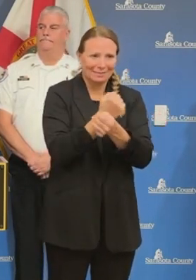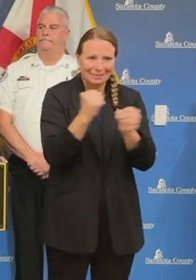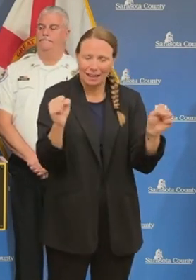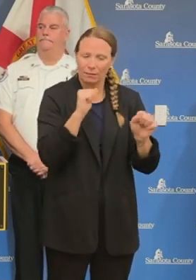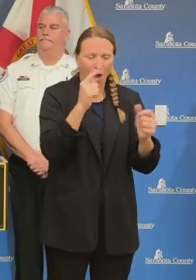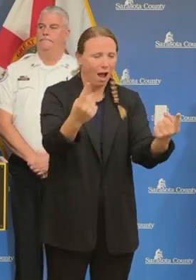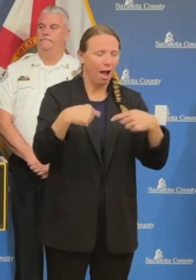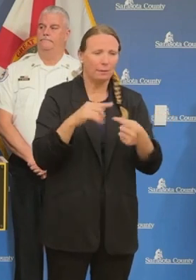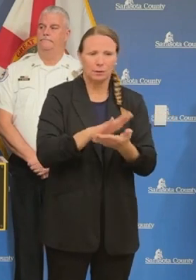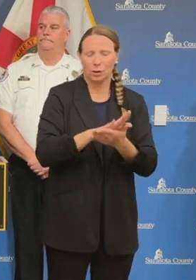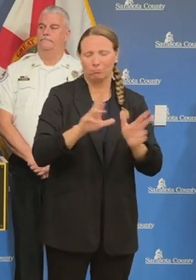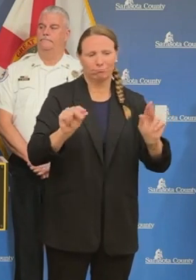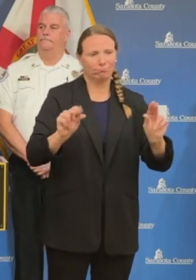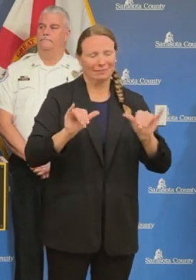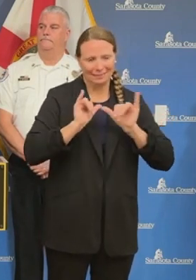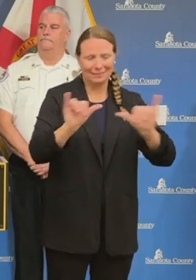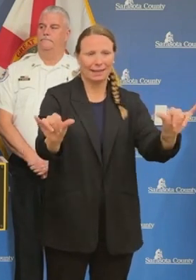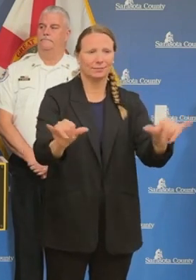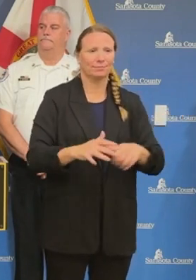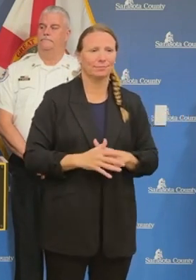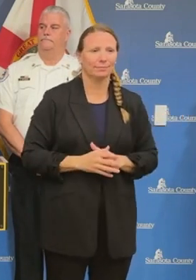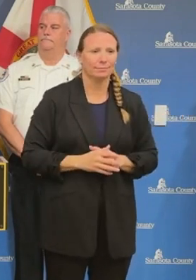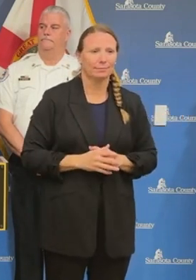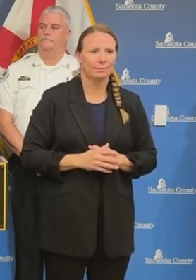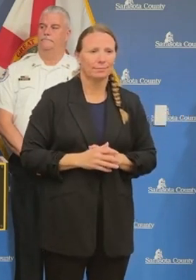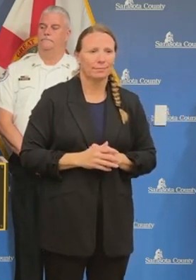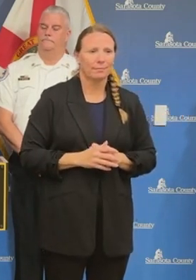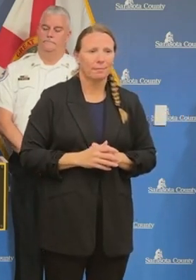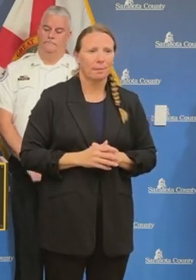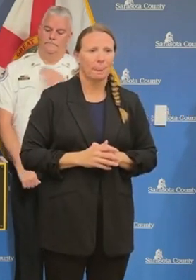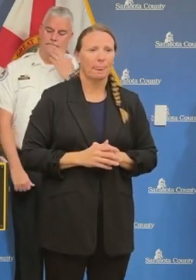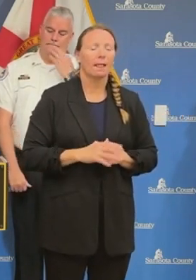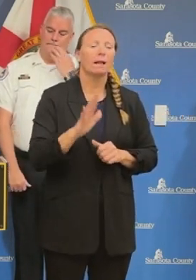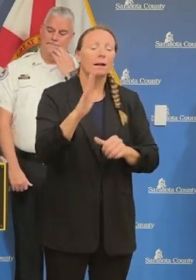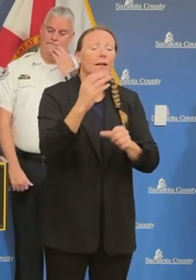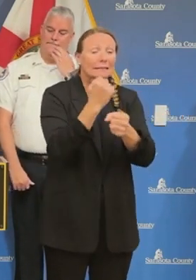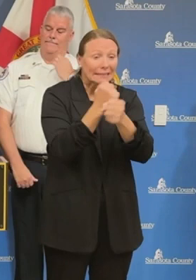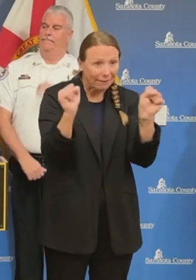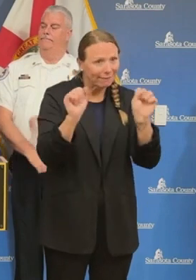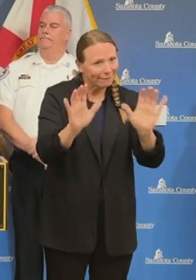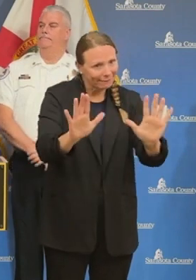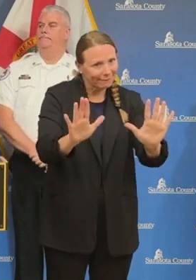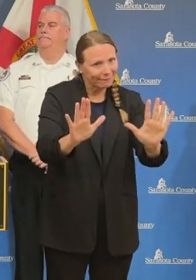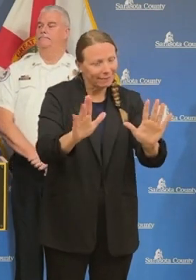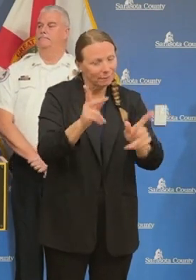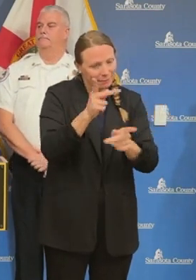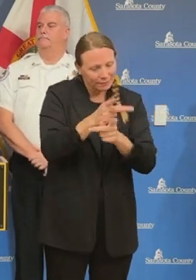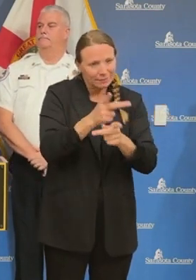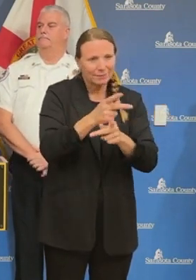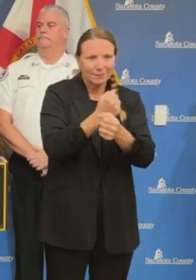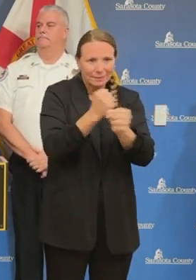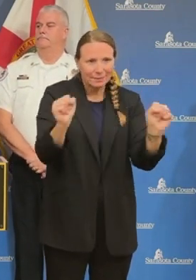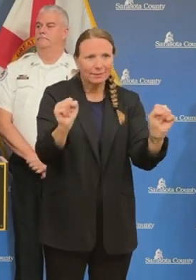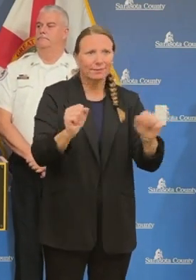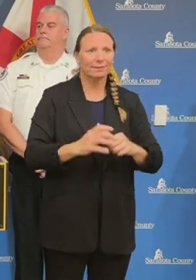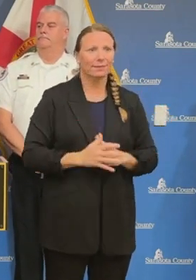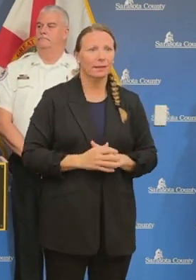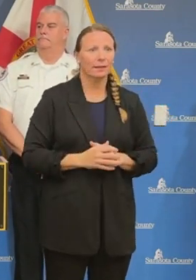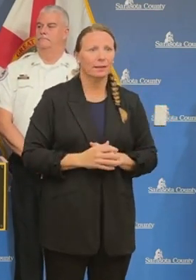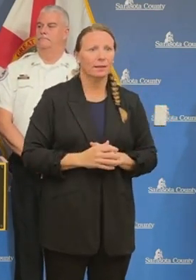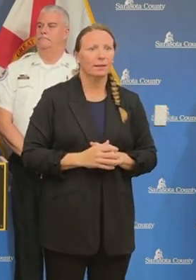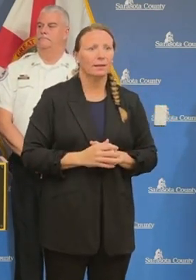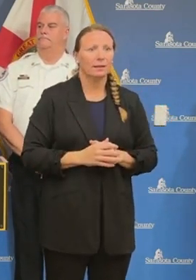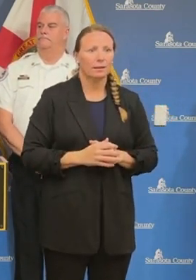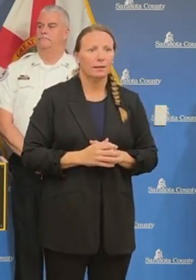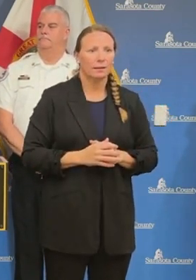to our essential personnel, and please stay safe. We welcome our guests as we open up on Tuesday, 10 a.m. for